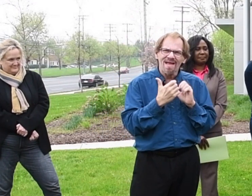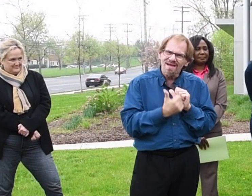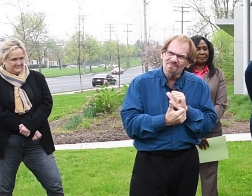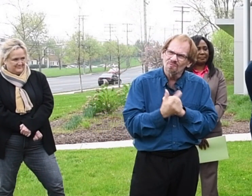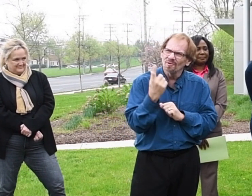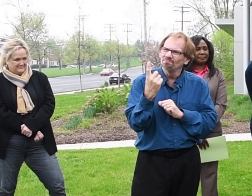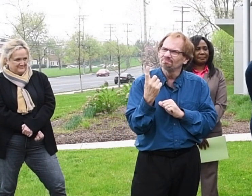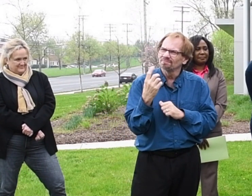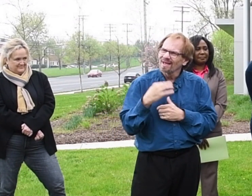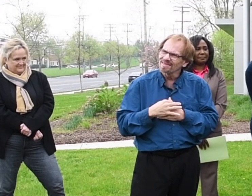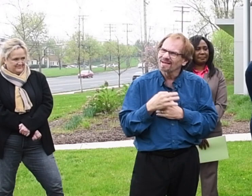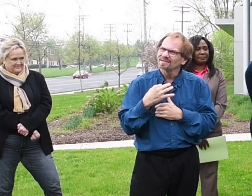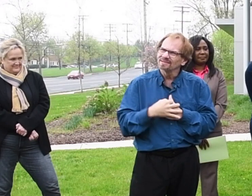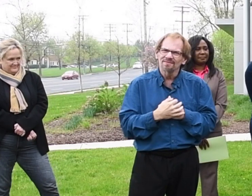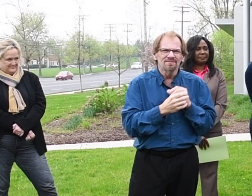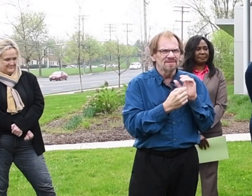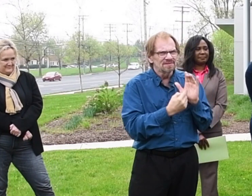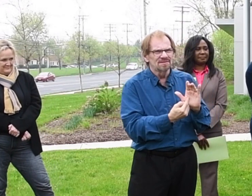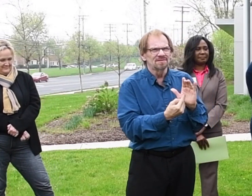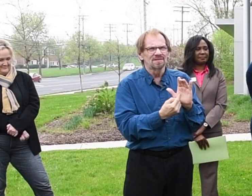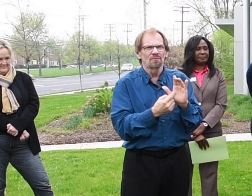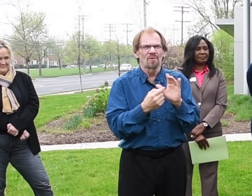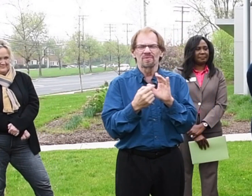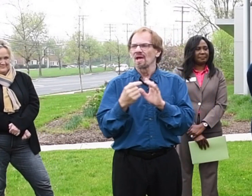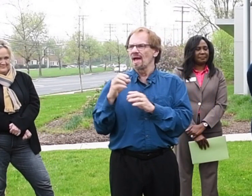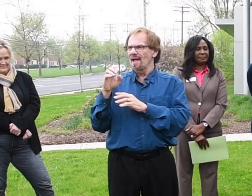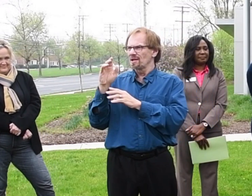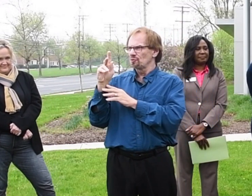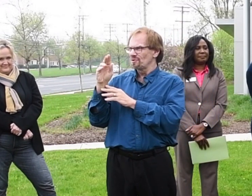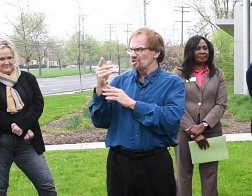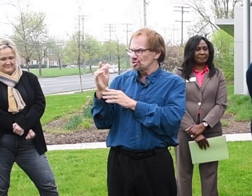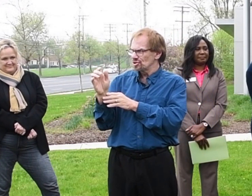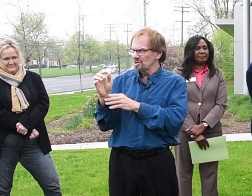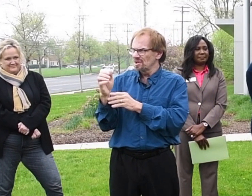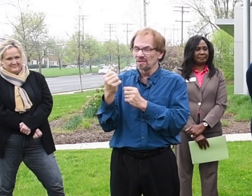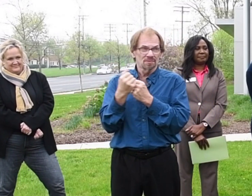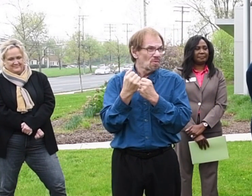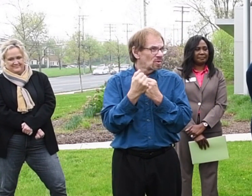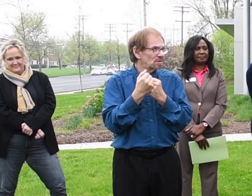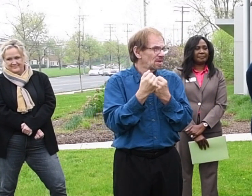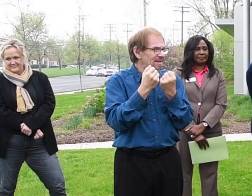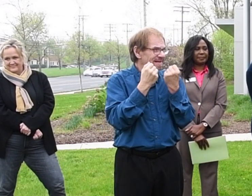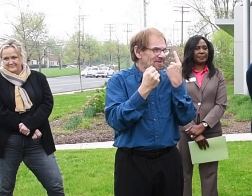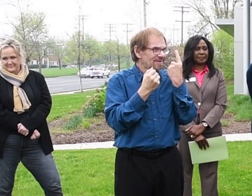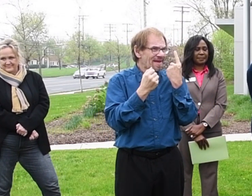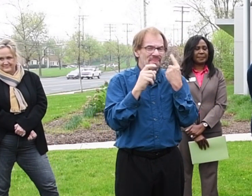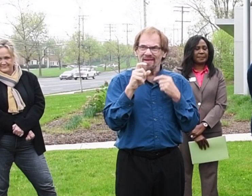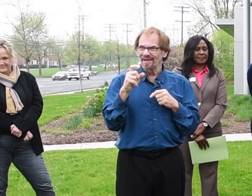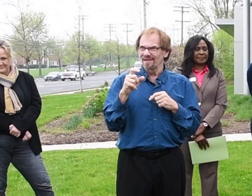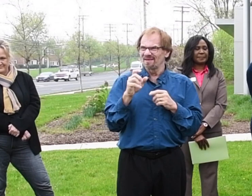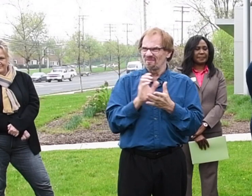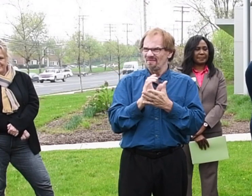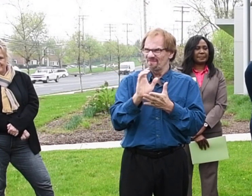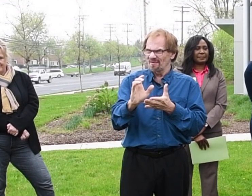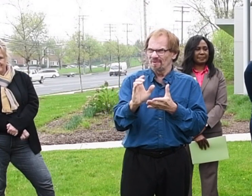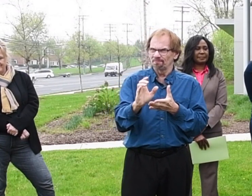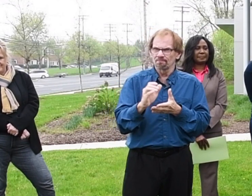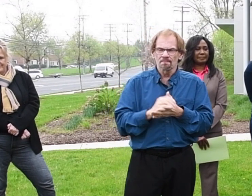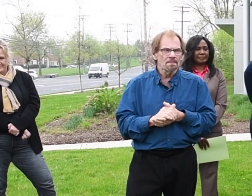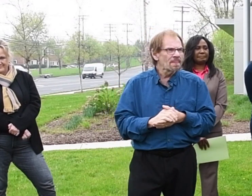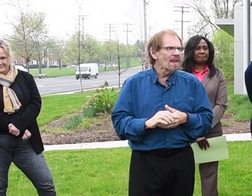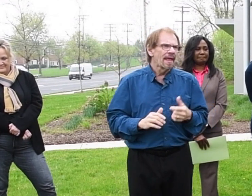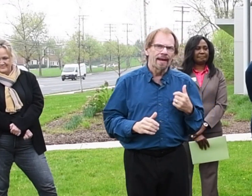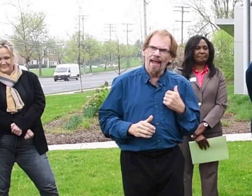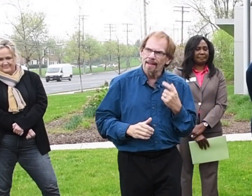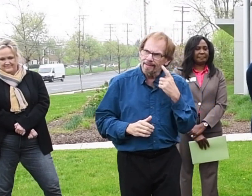elected official that represents Elkridge is in support and understands the need of these investments. And I think